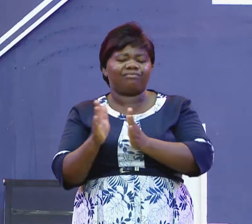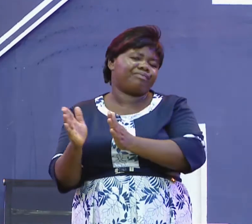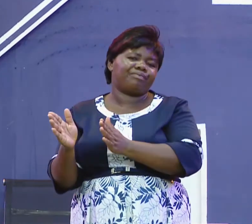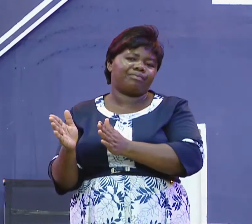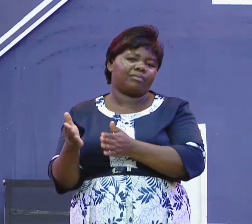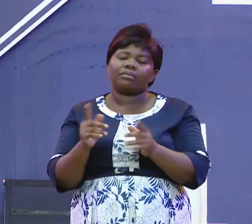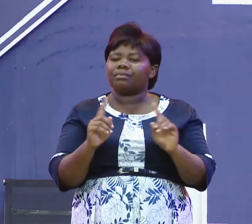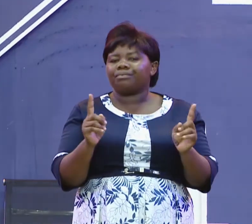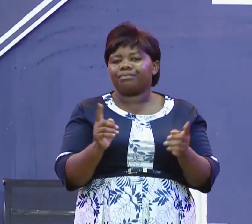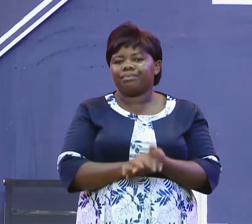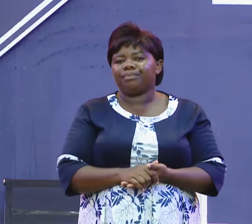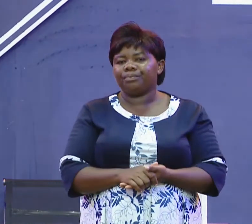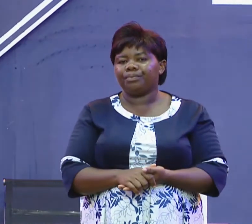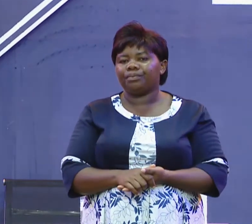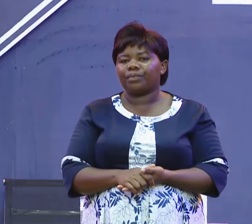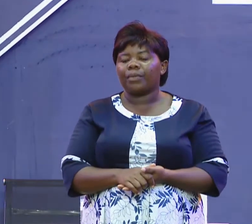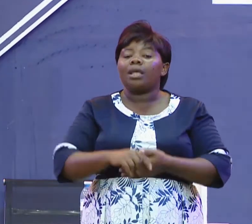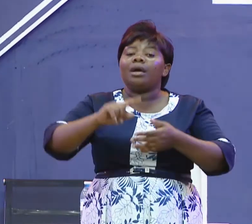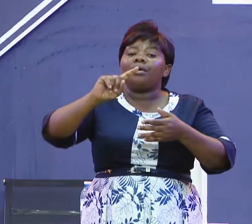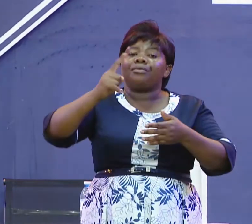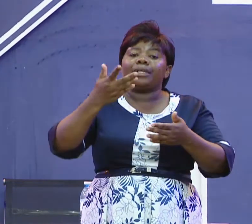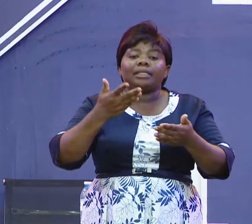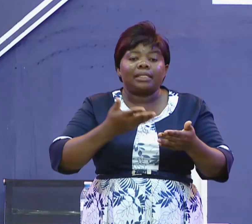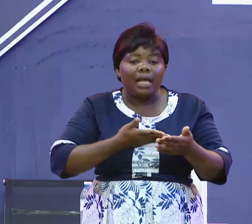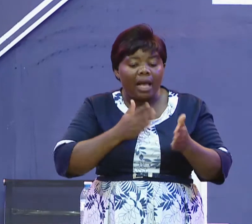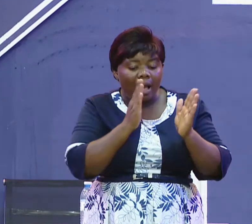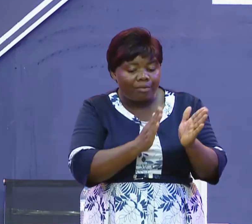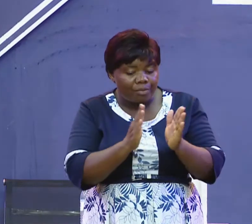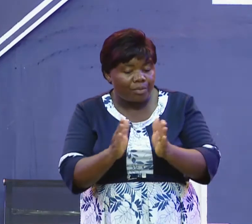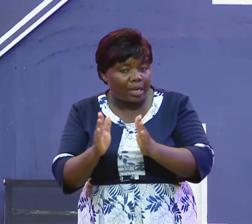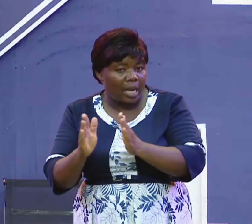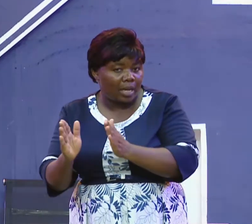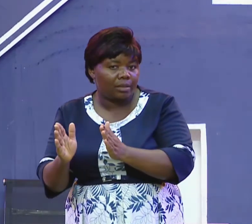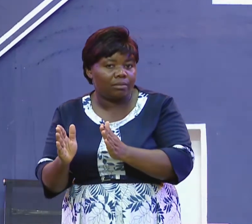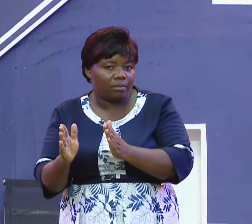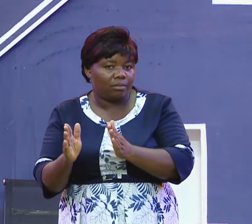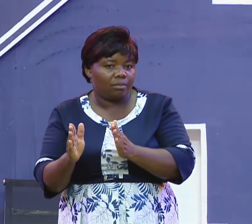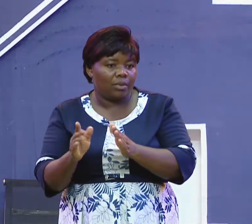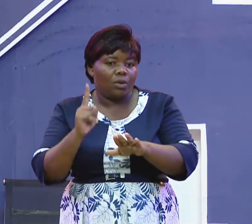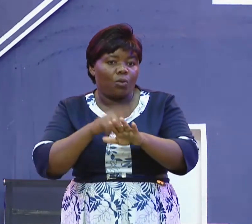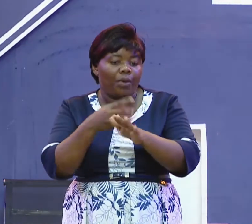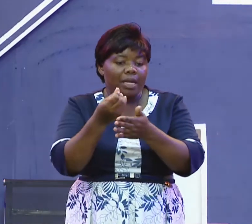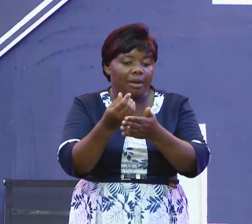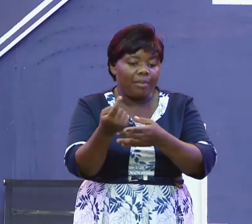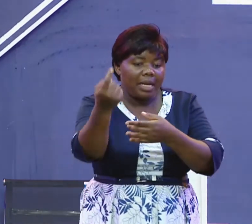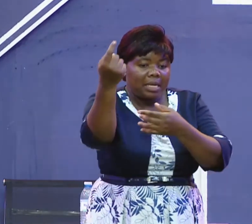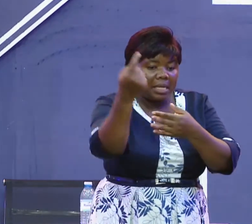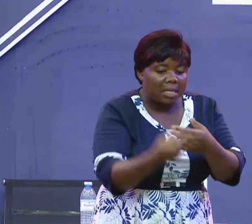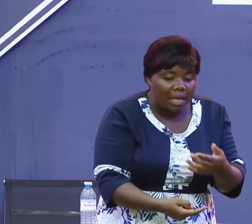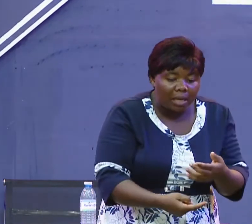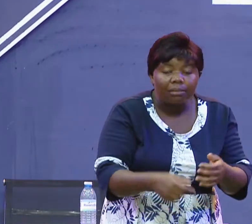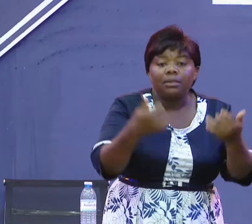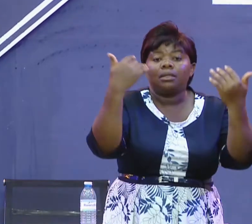after I have gotten money, then I will get a plan. First, have a well preparation. And then when